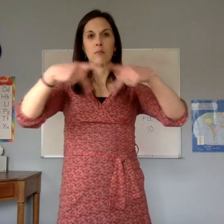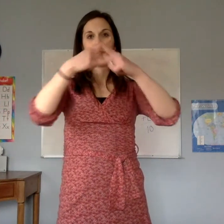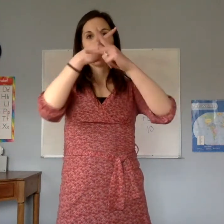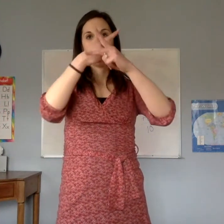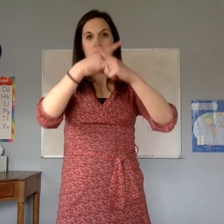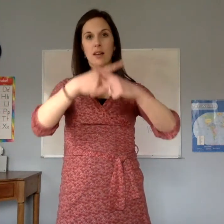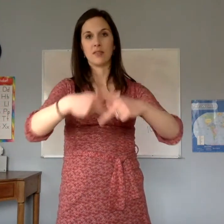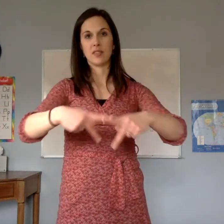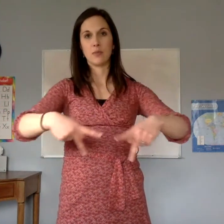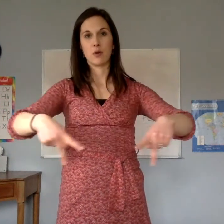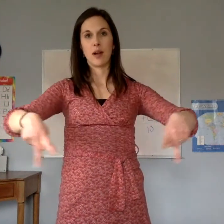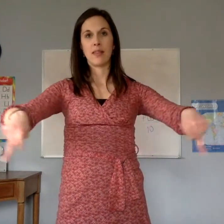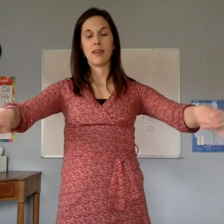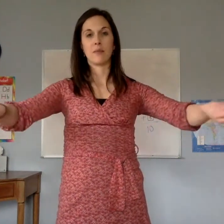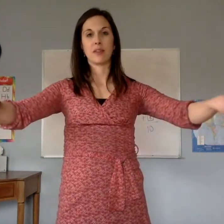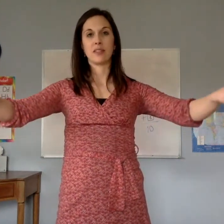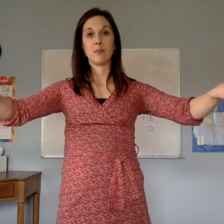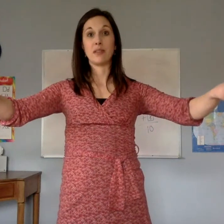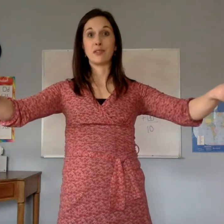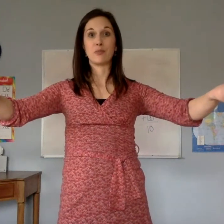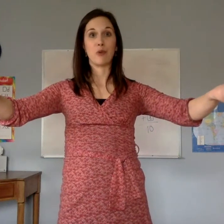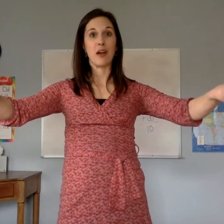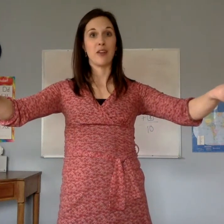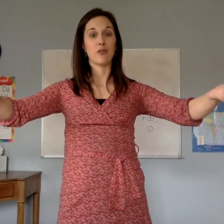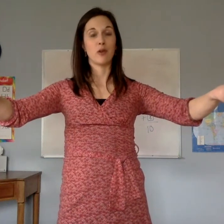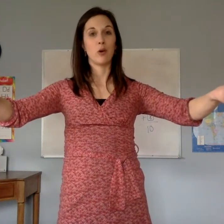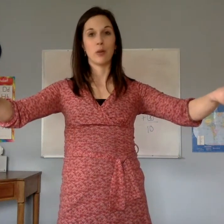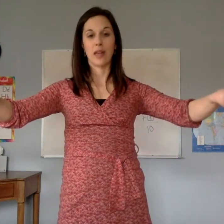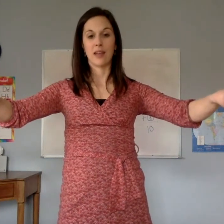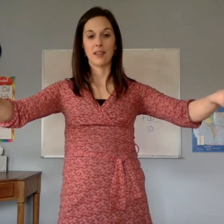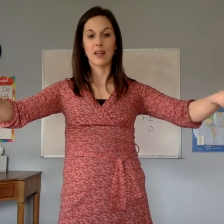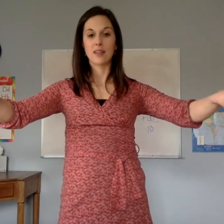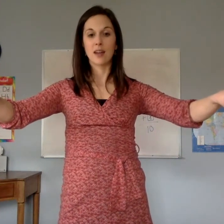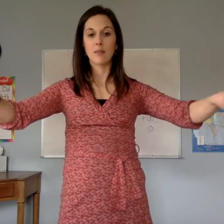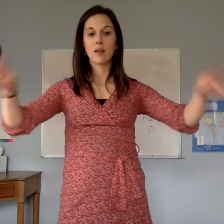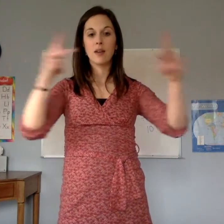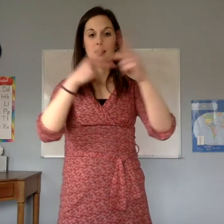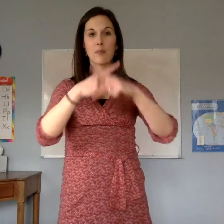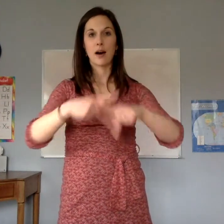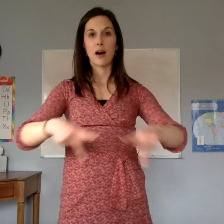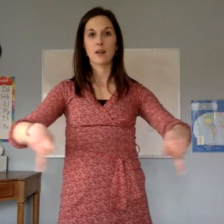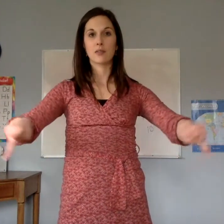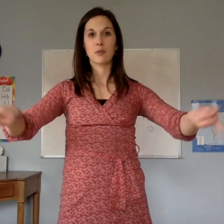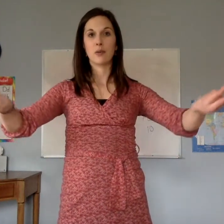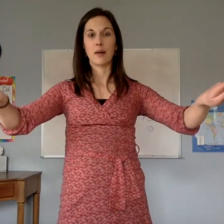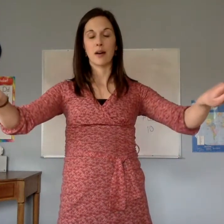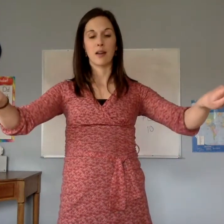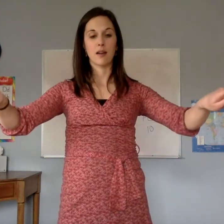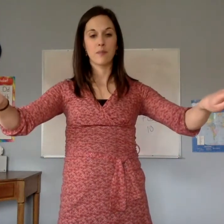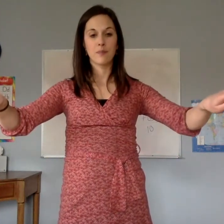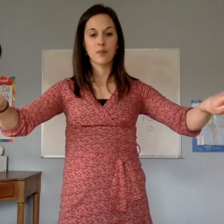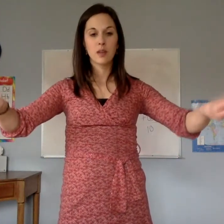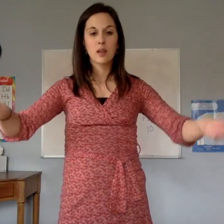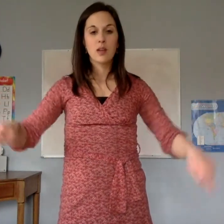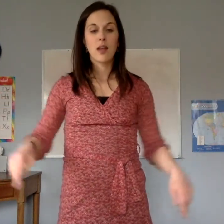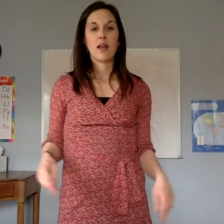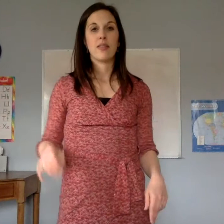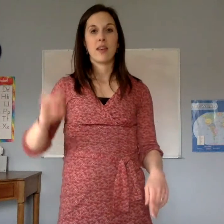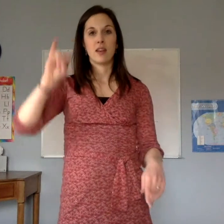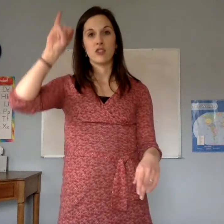And we kind of spread them because the piece spread over the whole land at that time. The Pax Romana. And then a